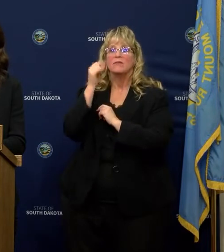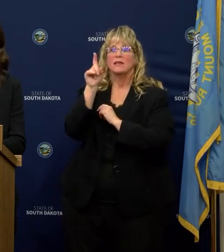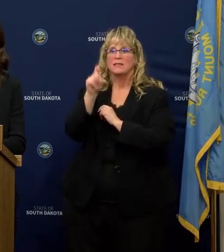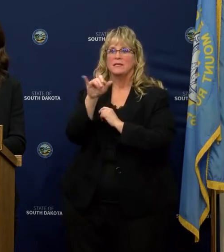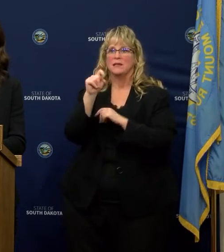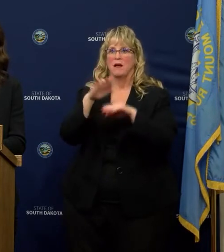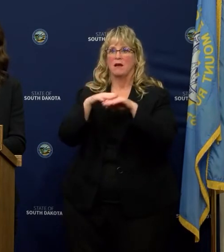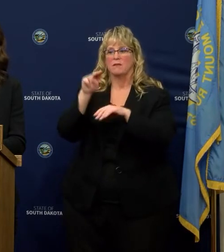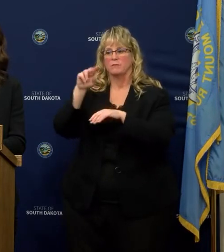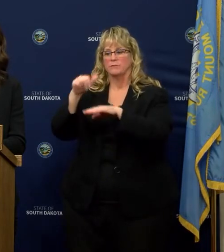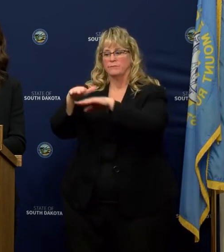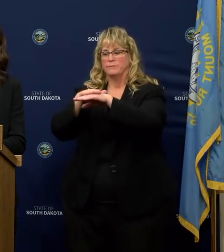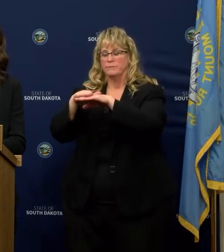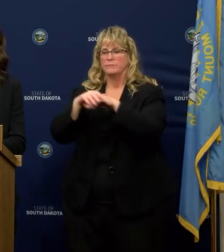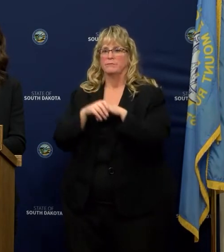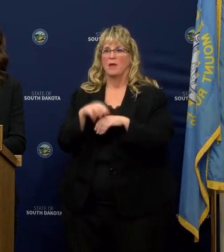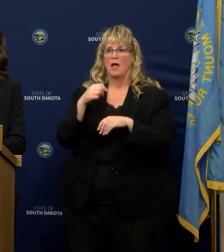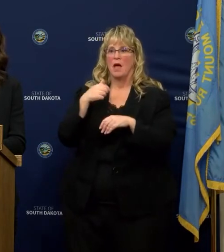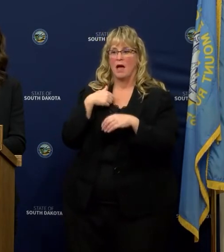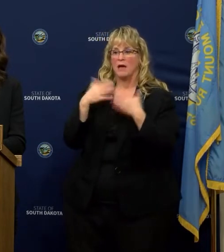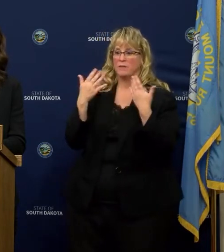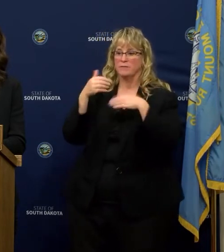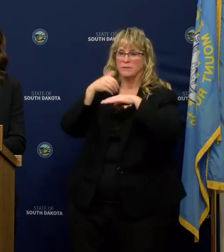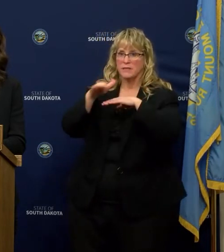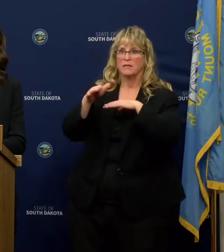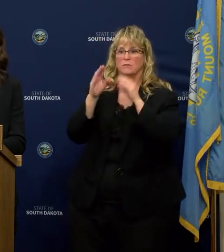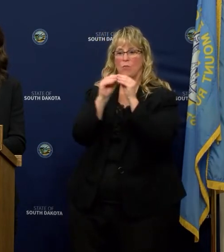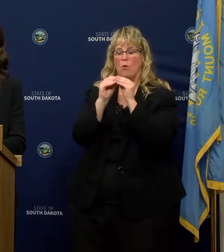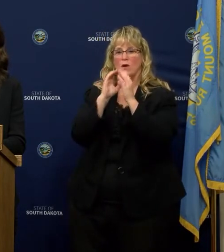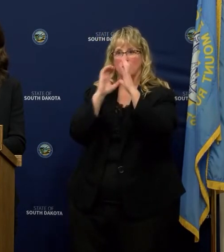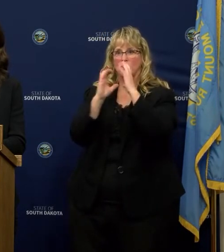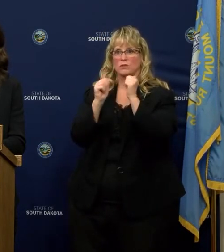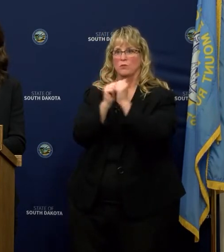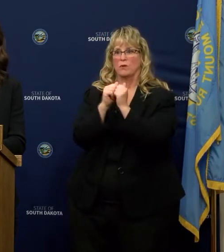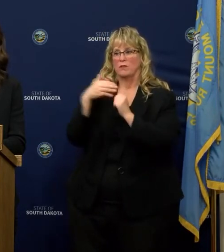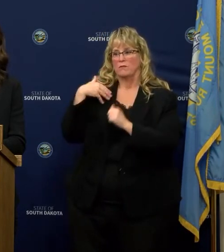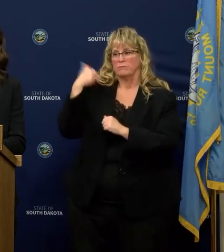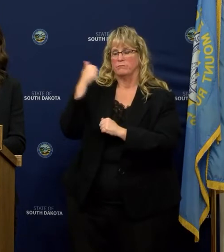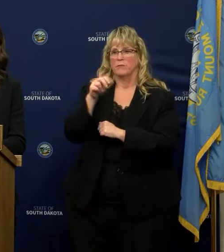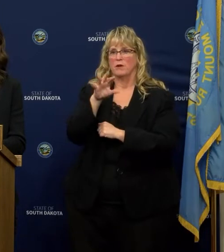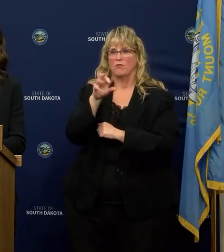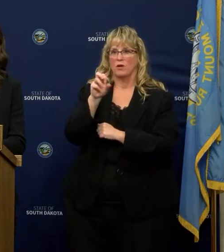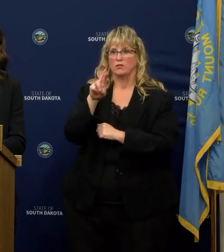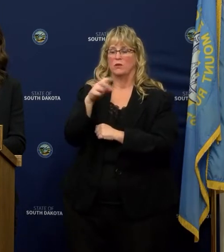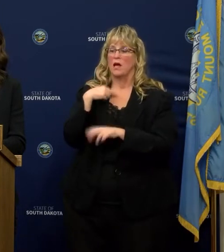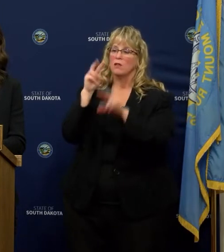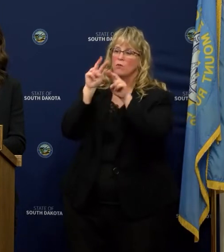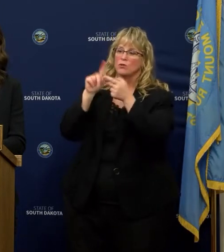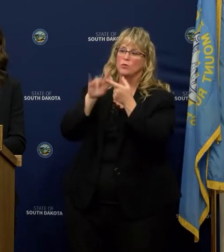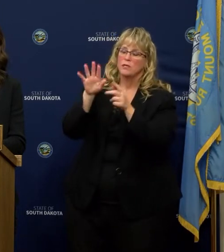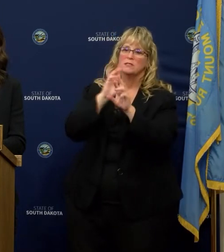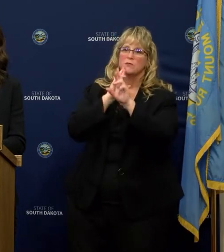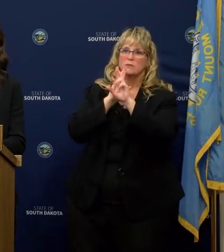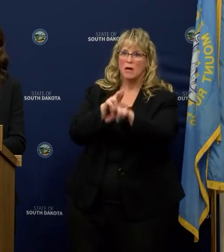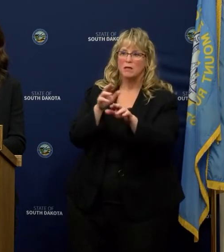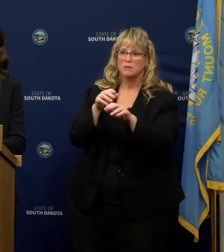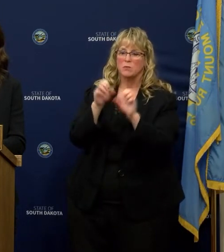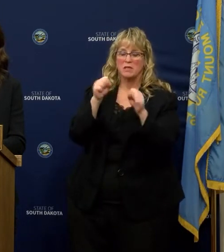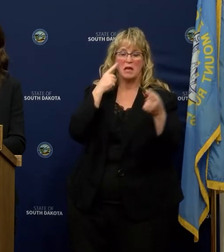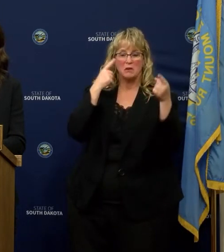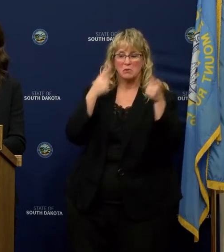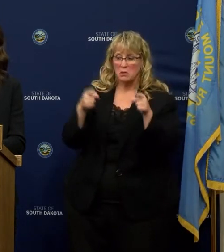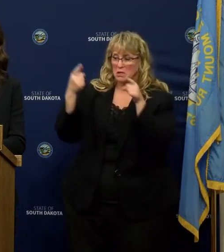that. So I have sent a further communication with Chairman Frazier today and look forward to his response on a plan that we could agree